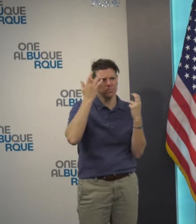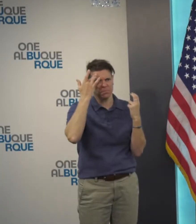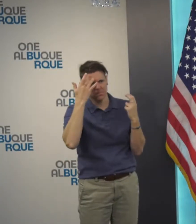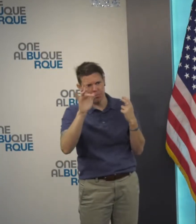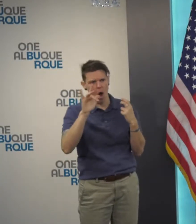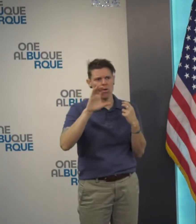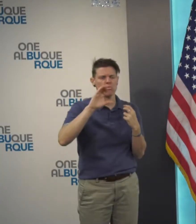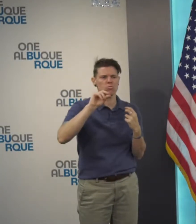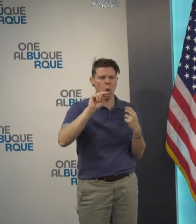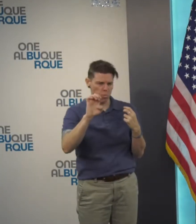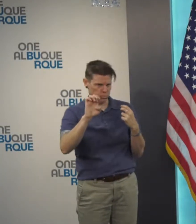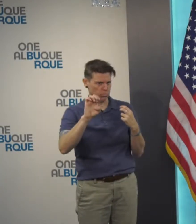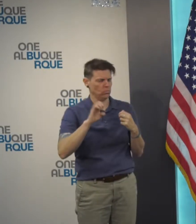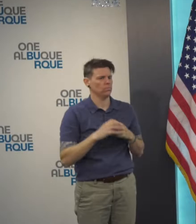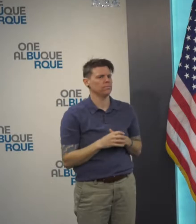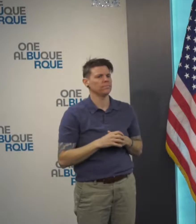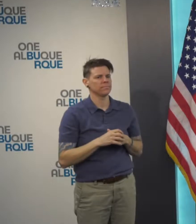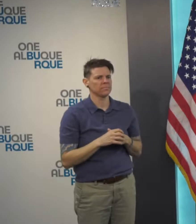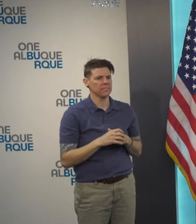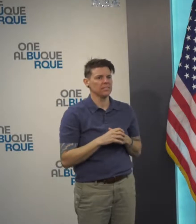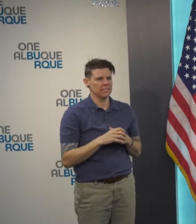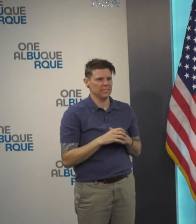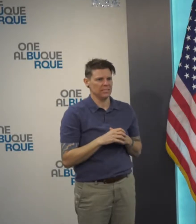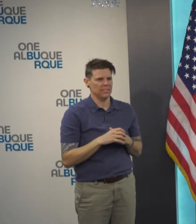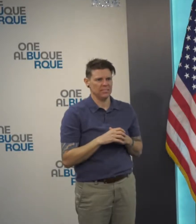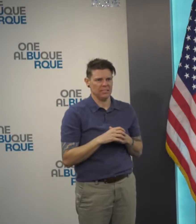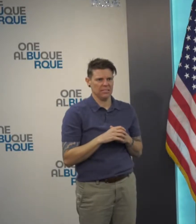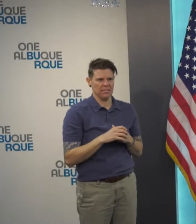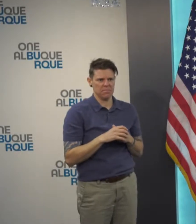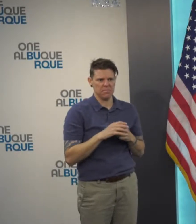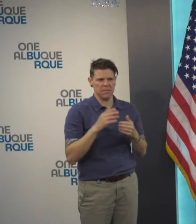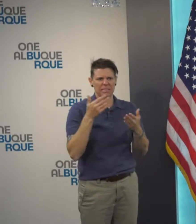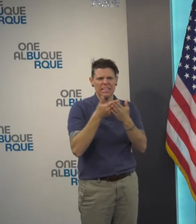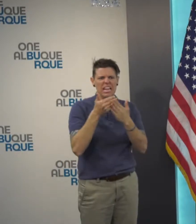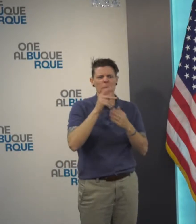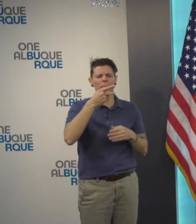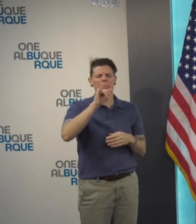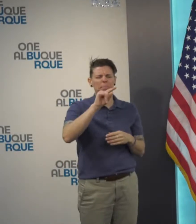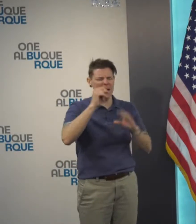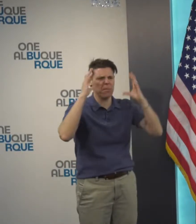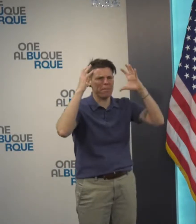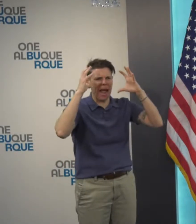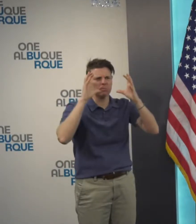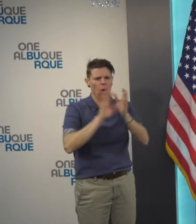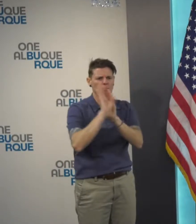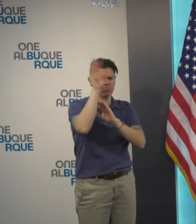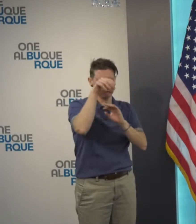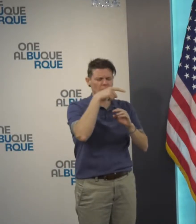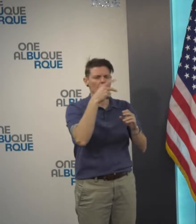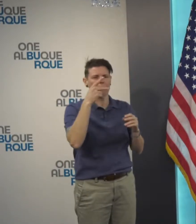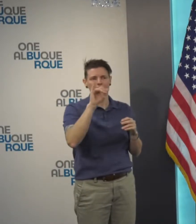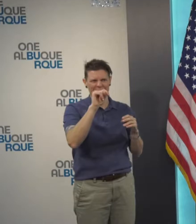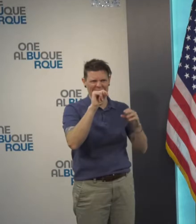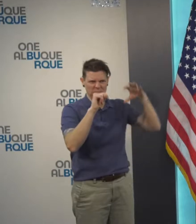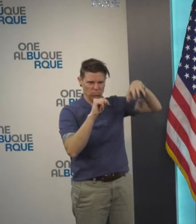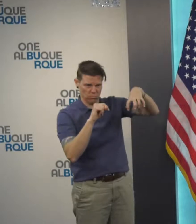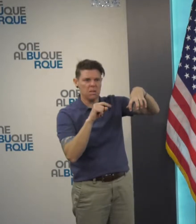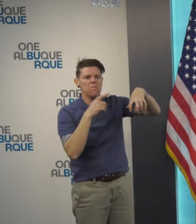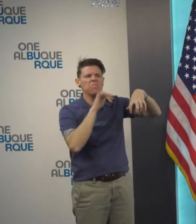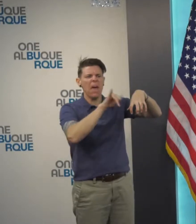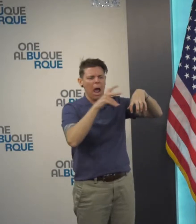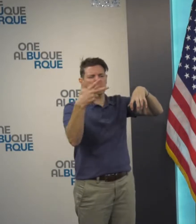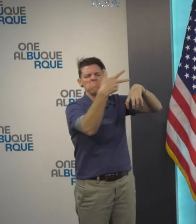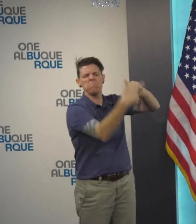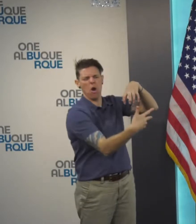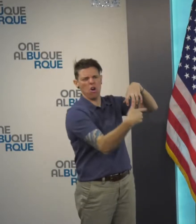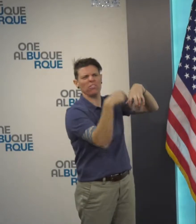lot. That is kind of near the stadiums, if you want to think about it, at University and Avenida Cesar Chavez, near the UNM Student